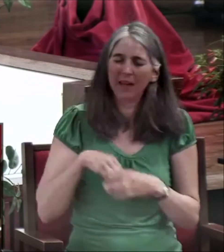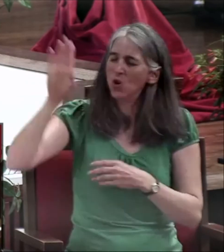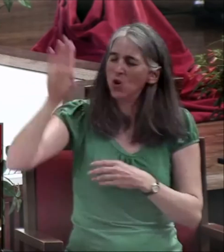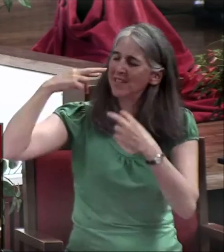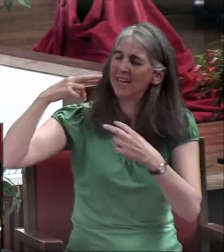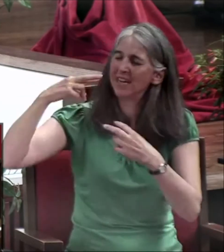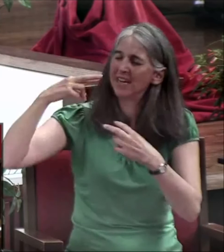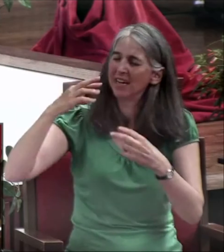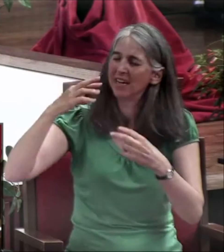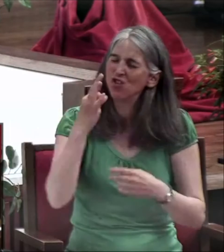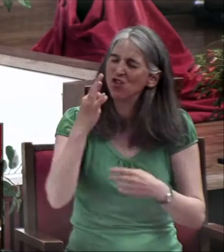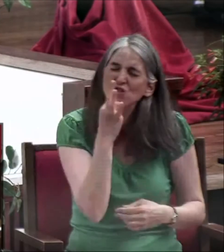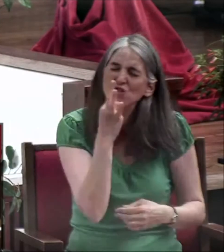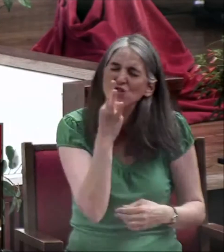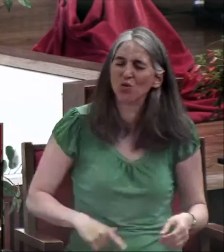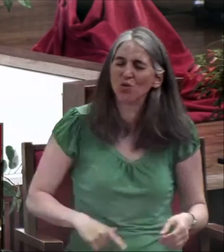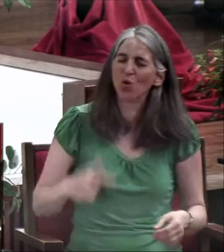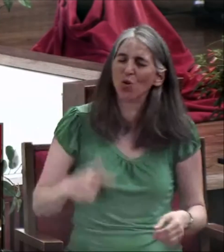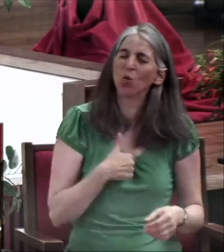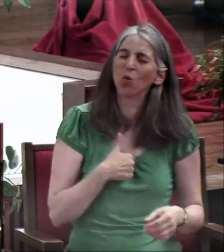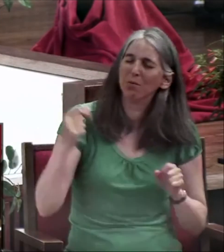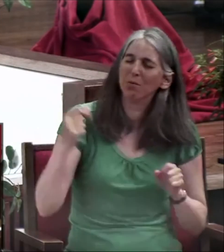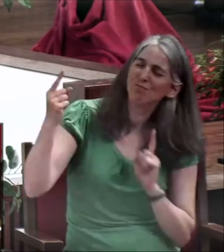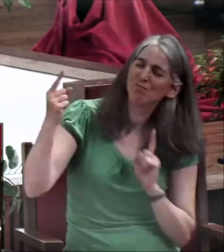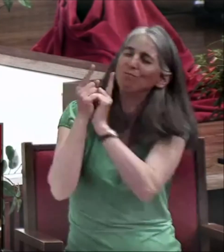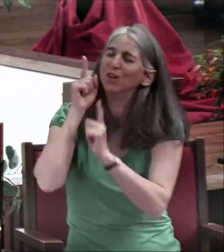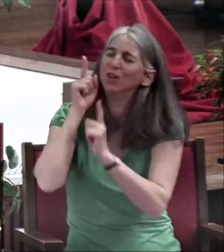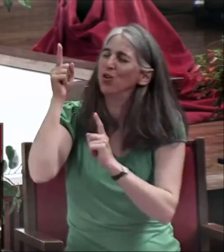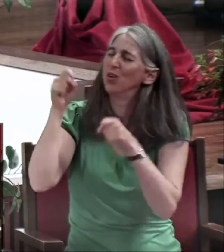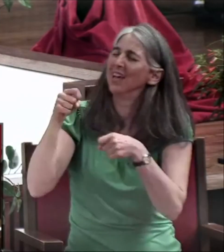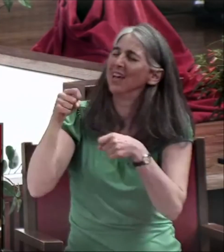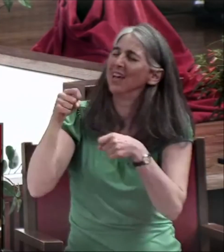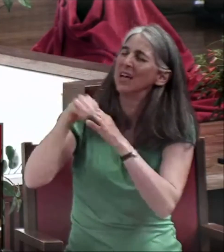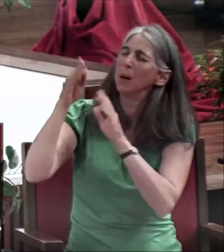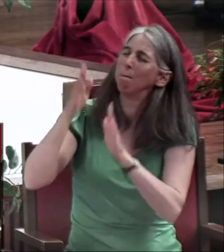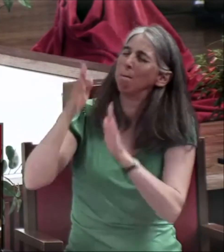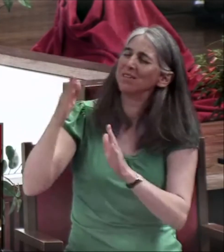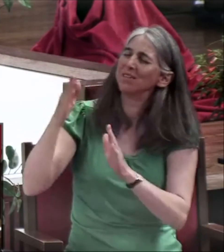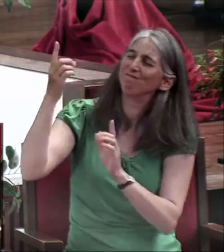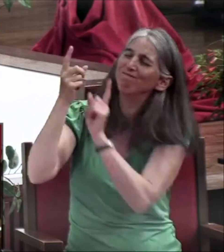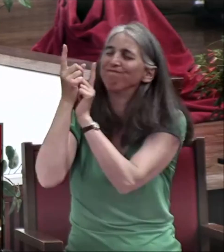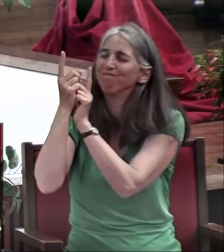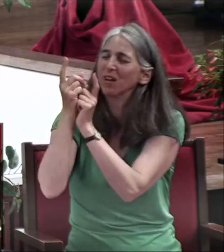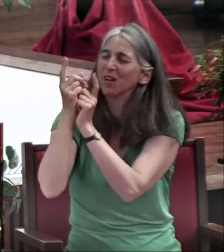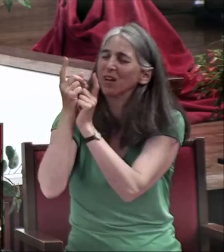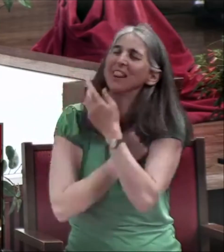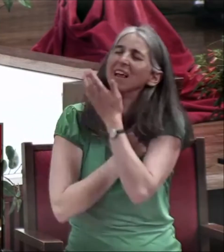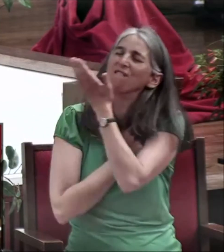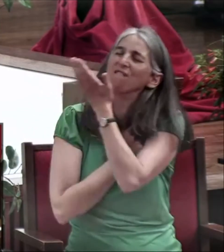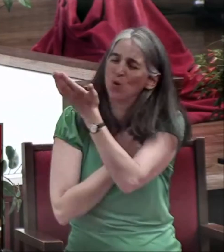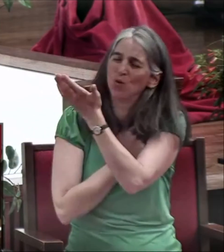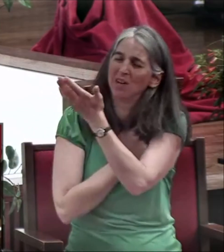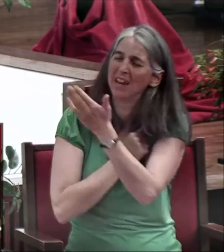that soon, Lord, we'll be able to meet you again in person. We love you, and we're